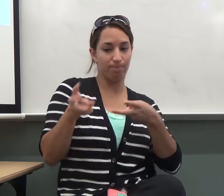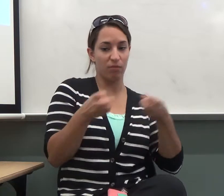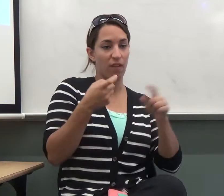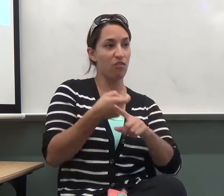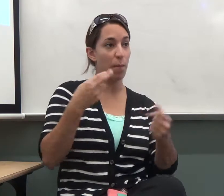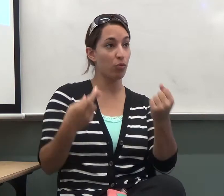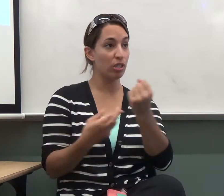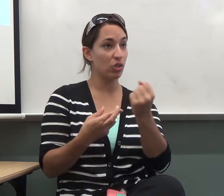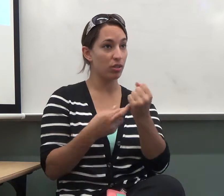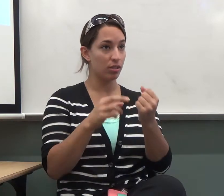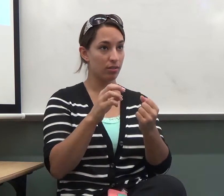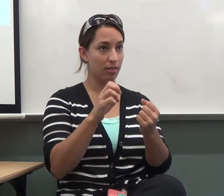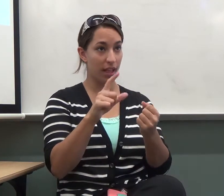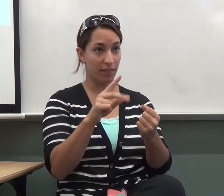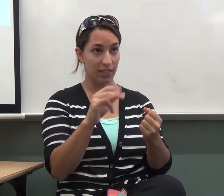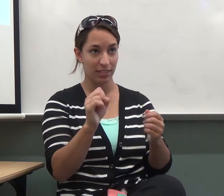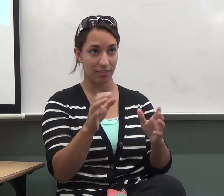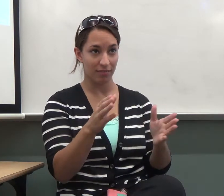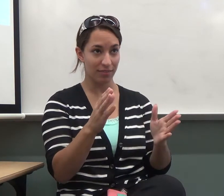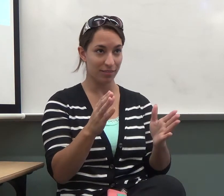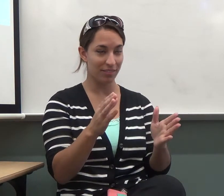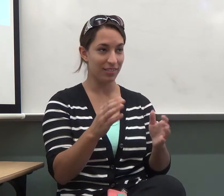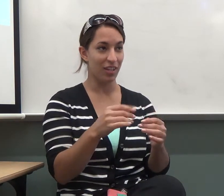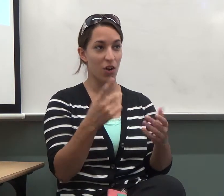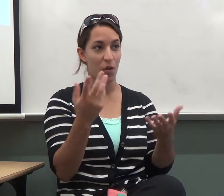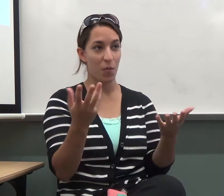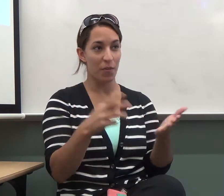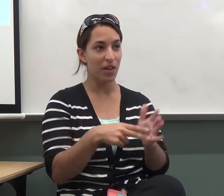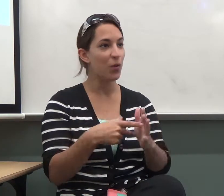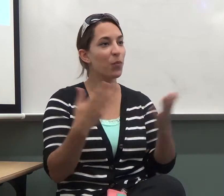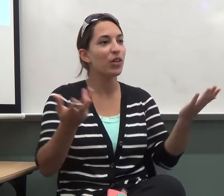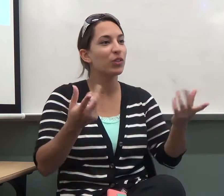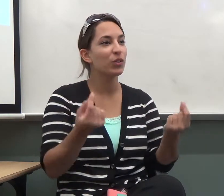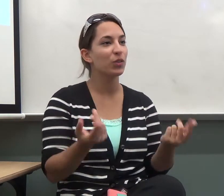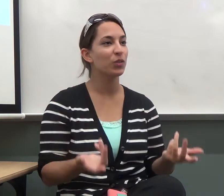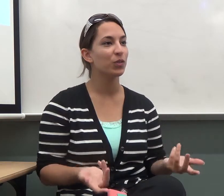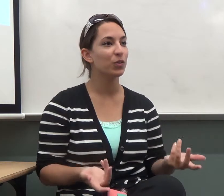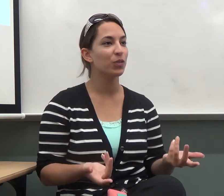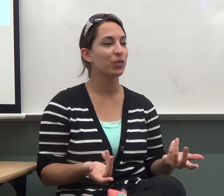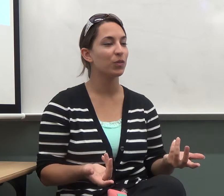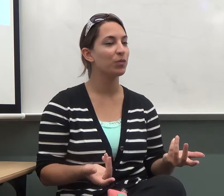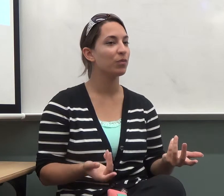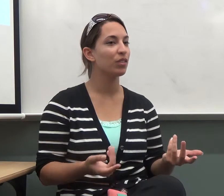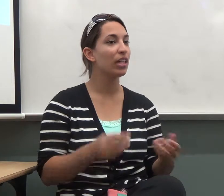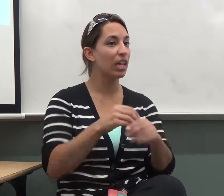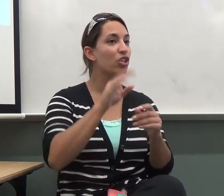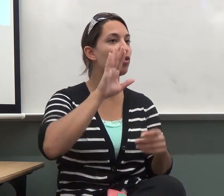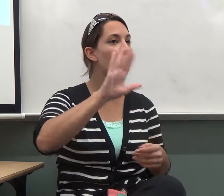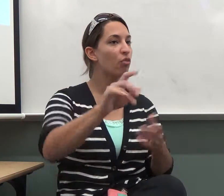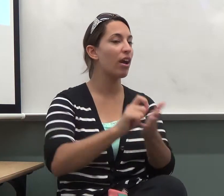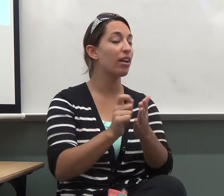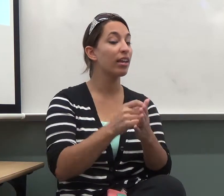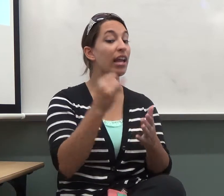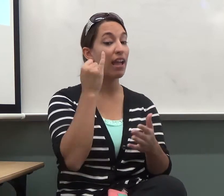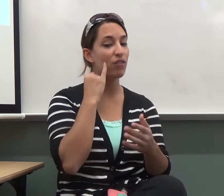Elvis, Yeah. what do? In your own writing. What do you have to do? You have